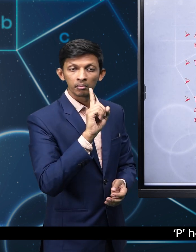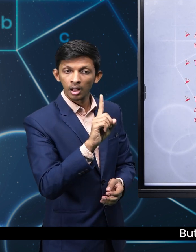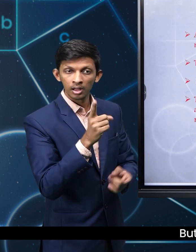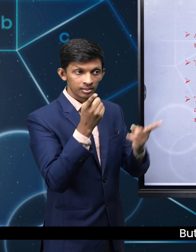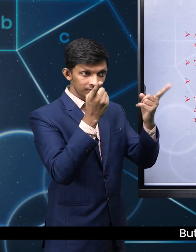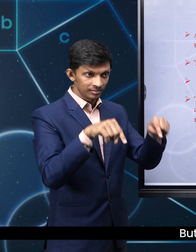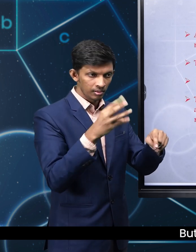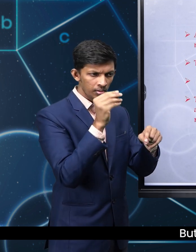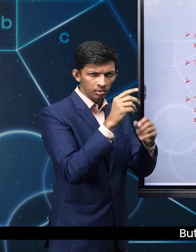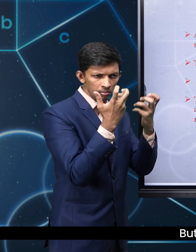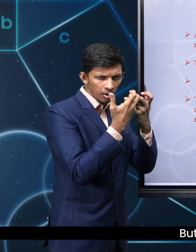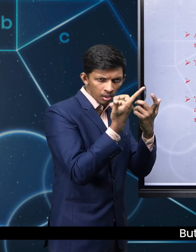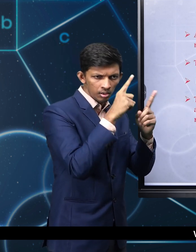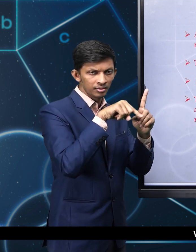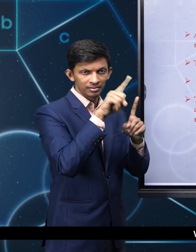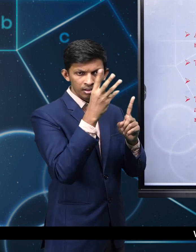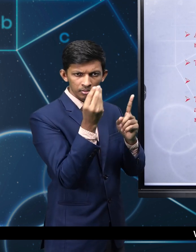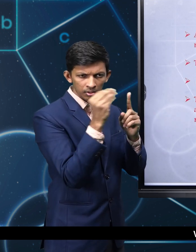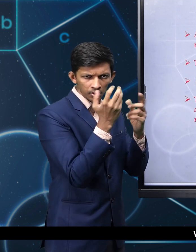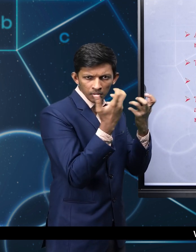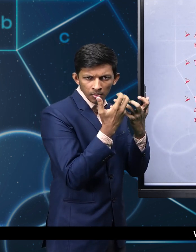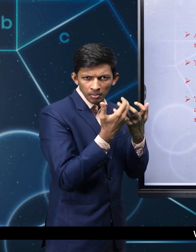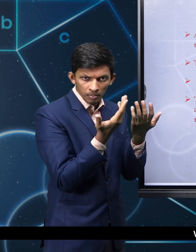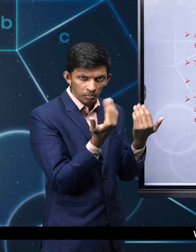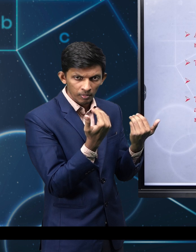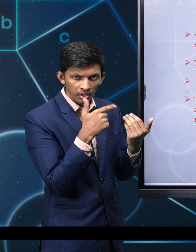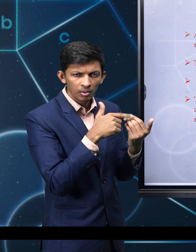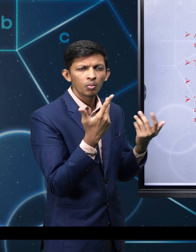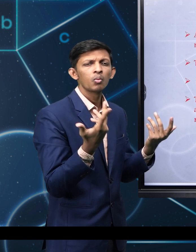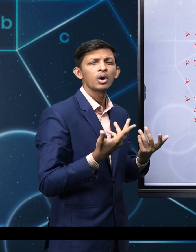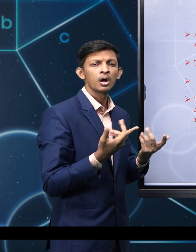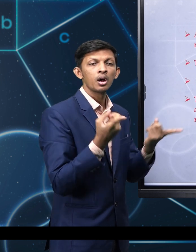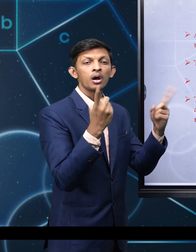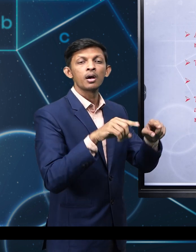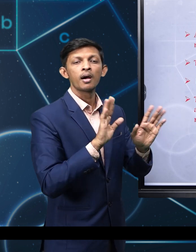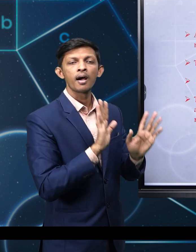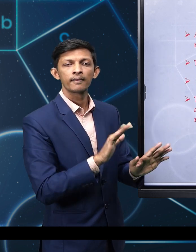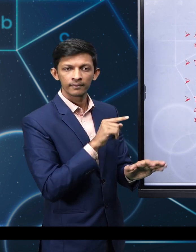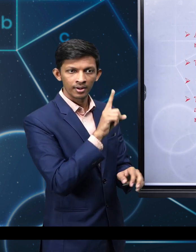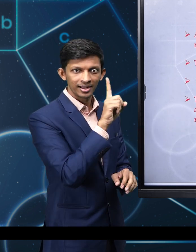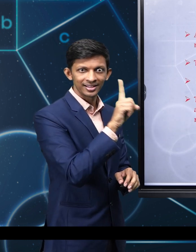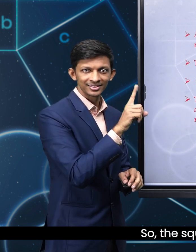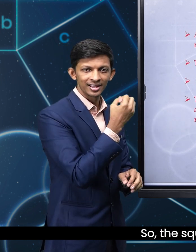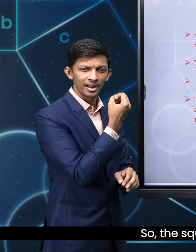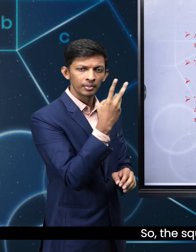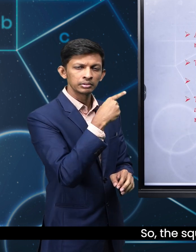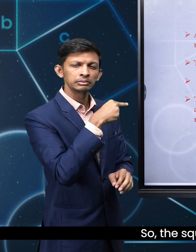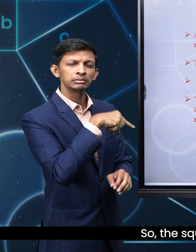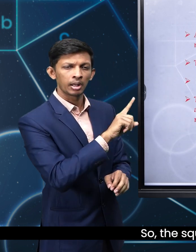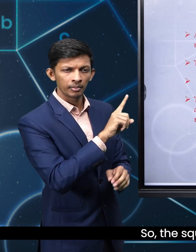But a prime number is a number which has only 2 divisors, 1 and the number itself. So the square of a prime number